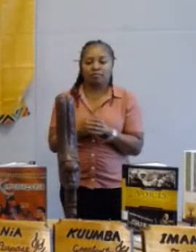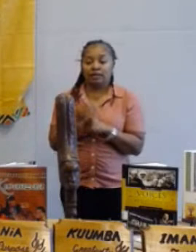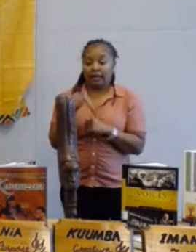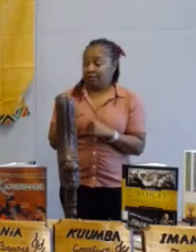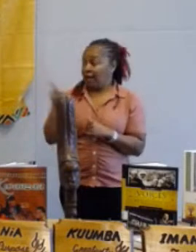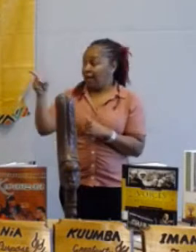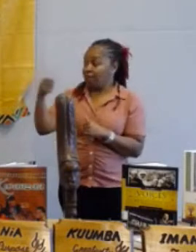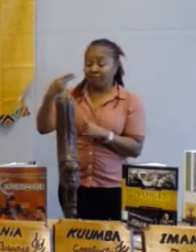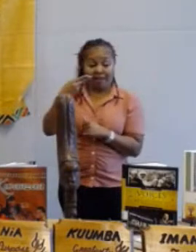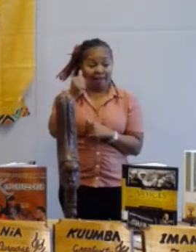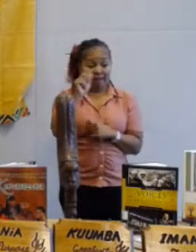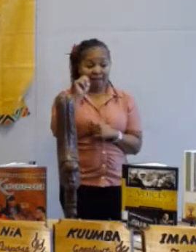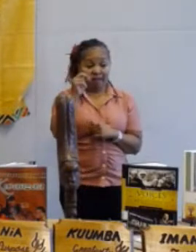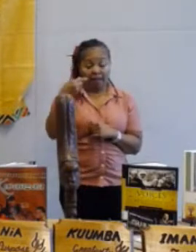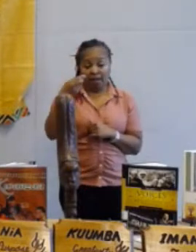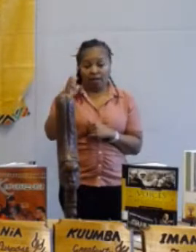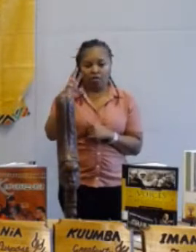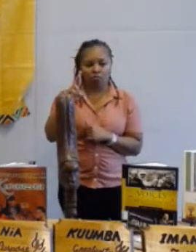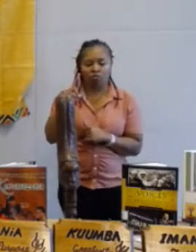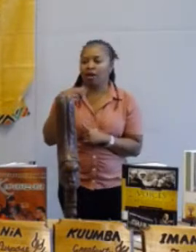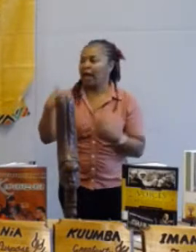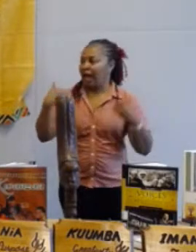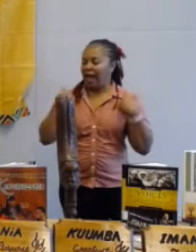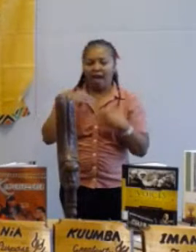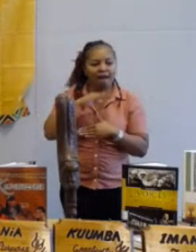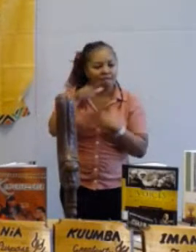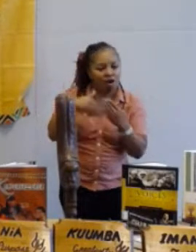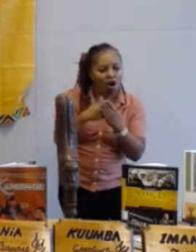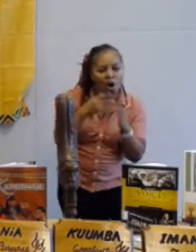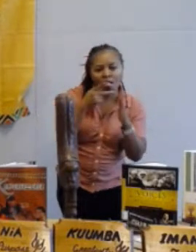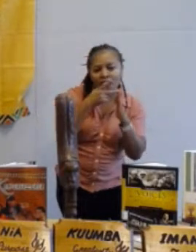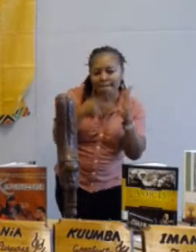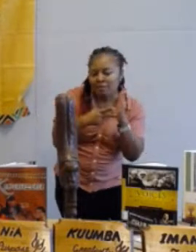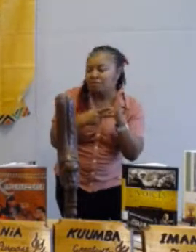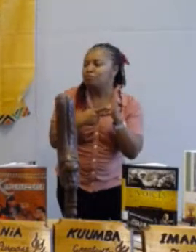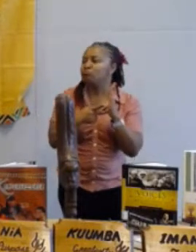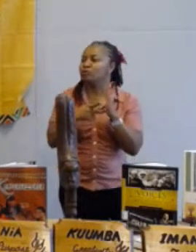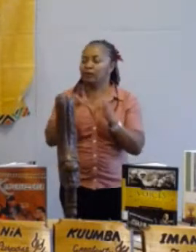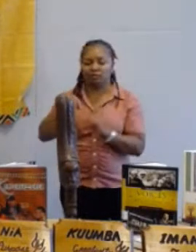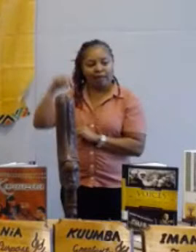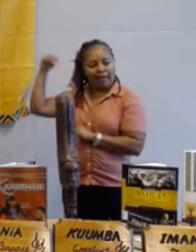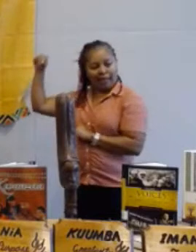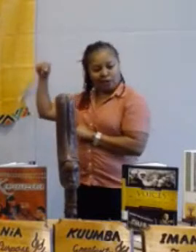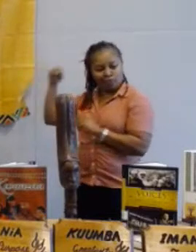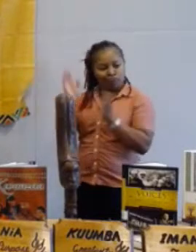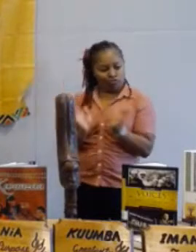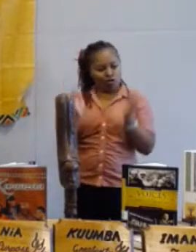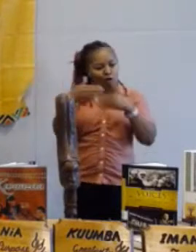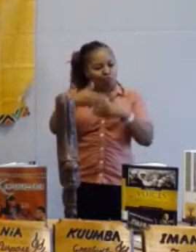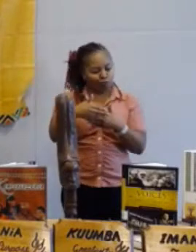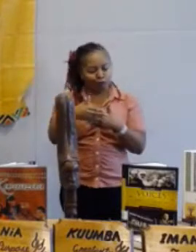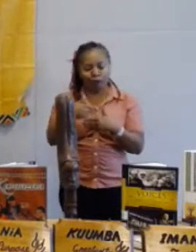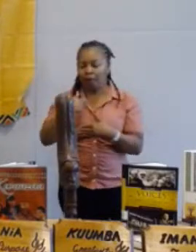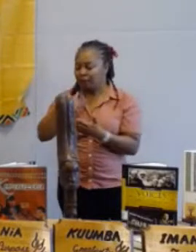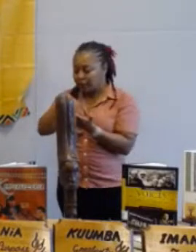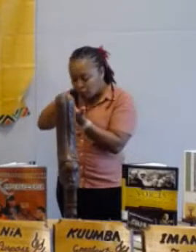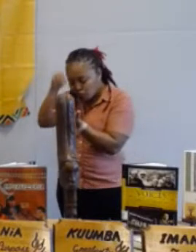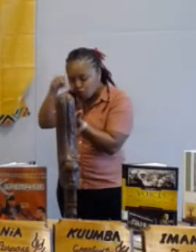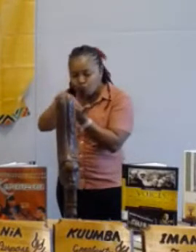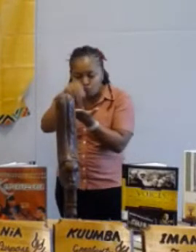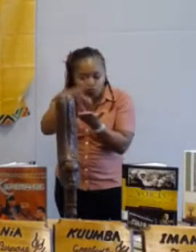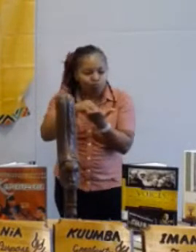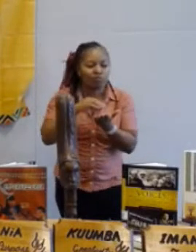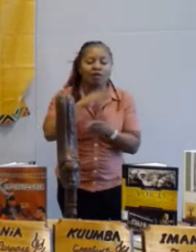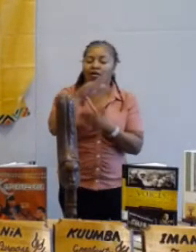room that has all the principles on them, and they can hang them in their room and learn all